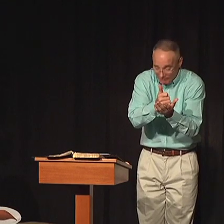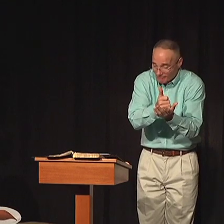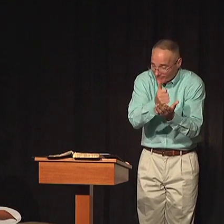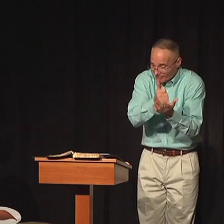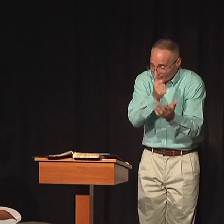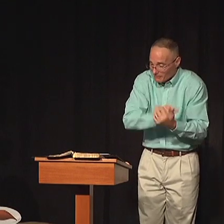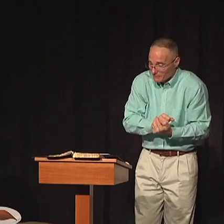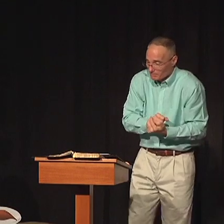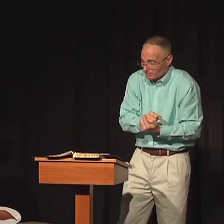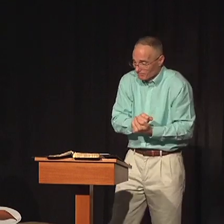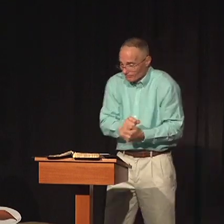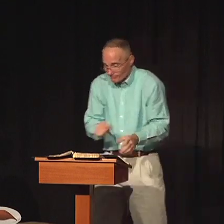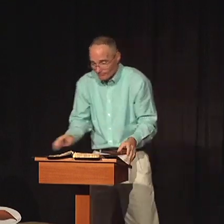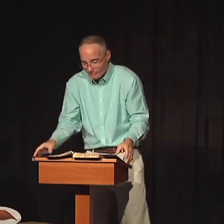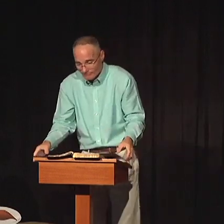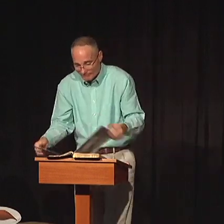Amen. Amen.